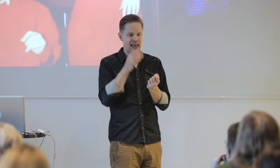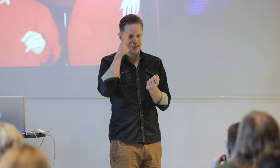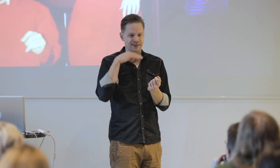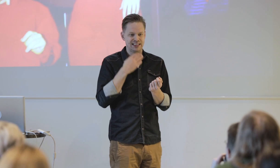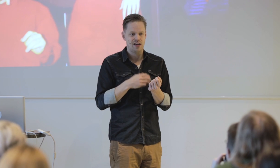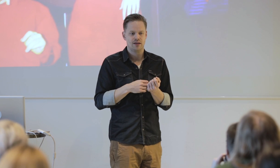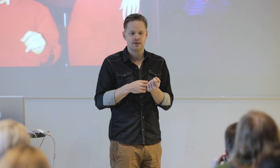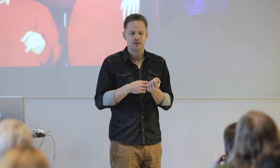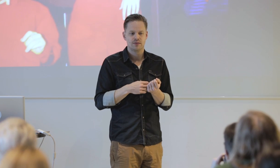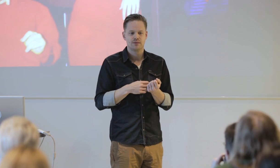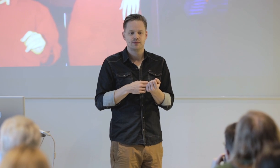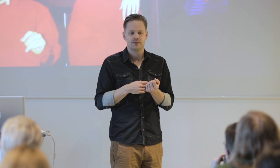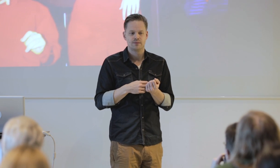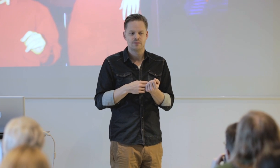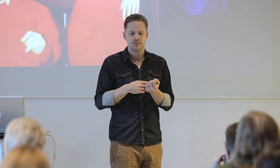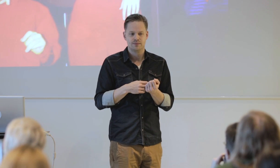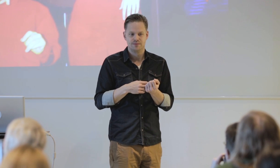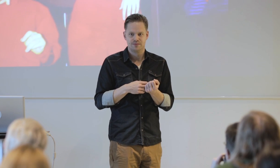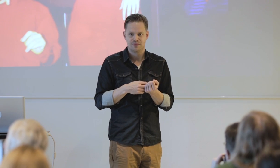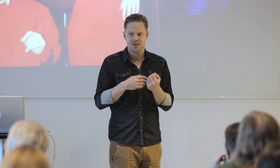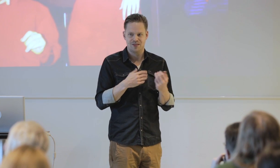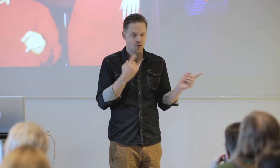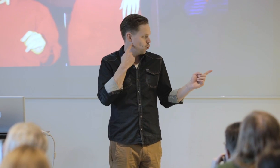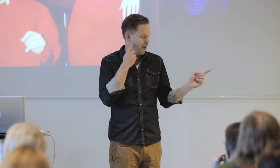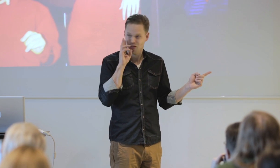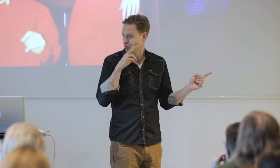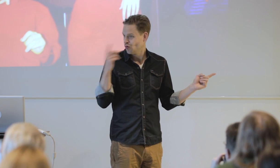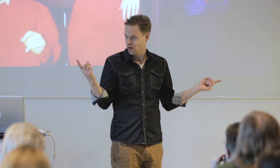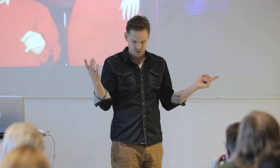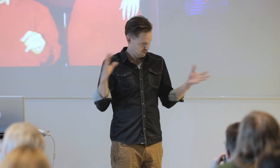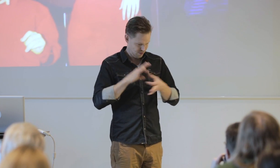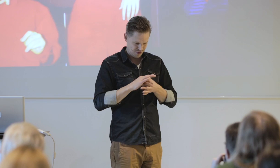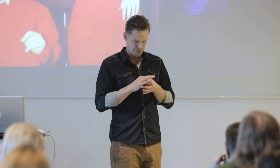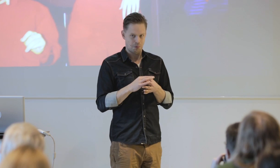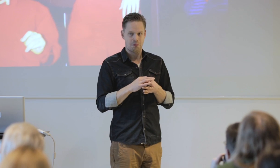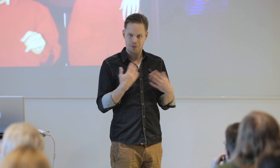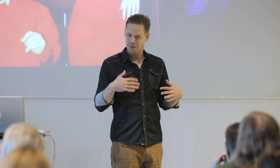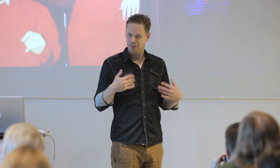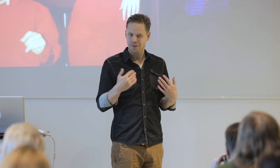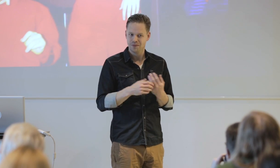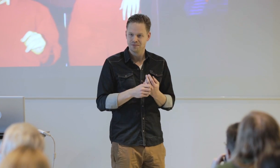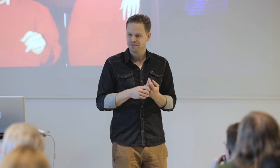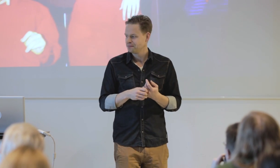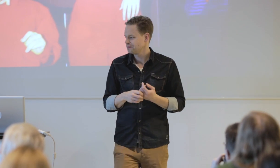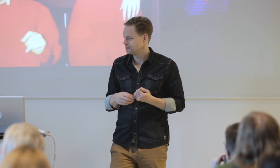music can really combine people, can really connect people, that it can connect hearing and not hearing